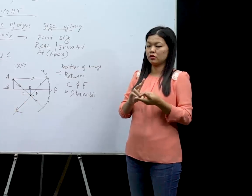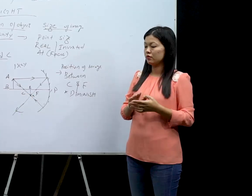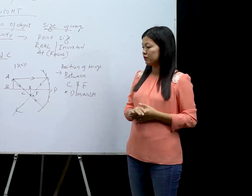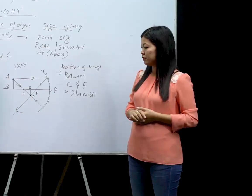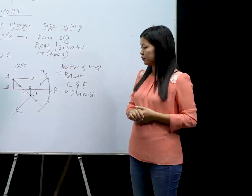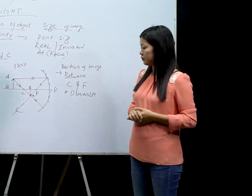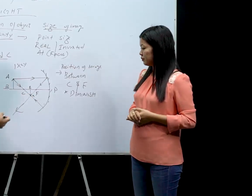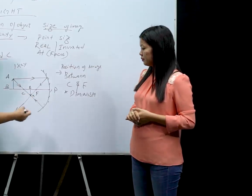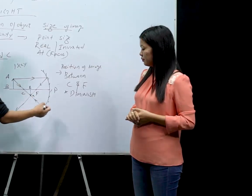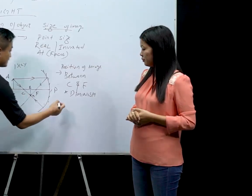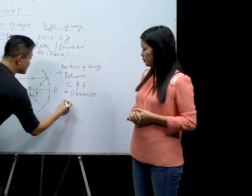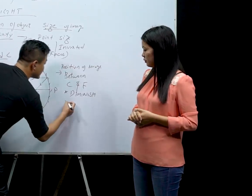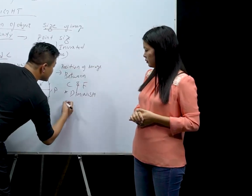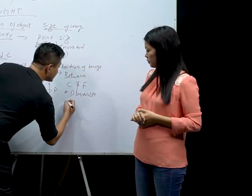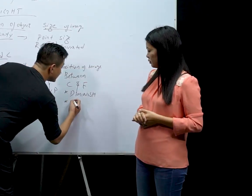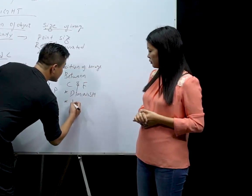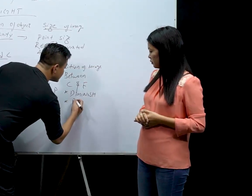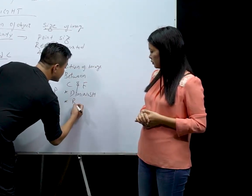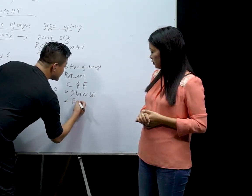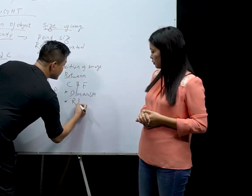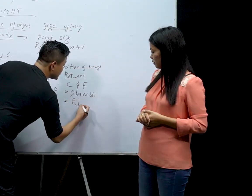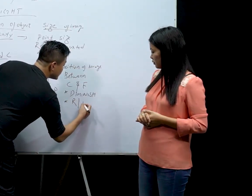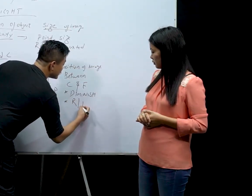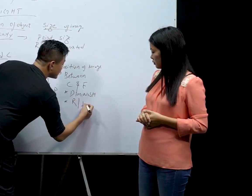intersection, we will say it is